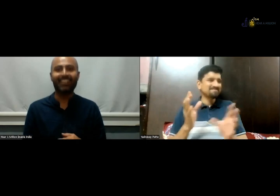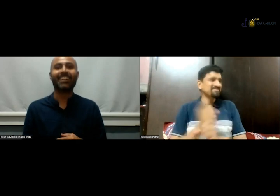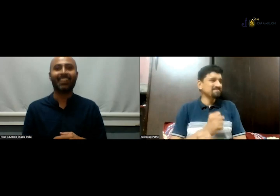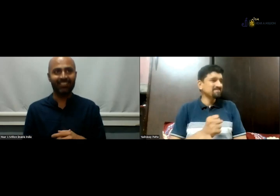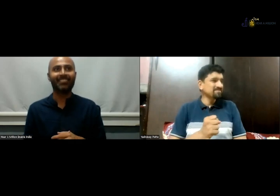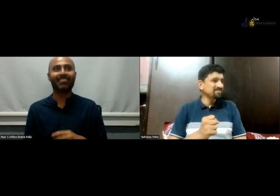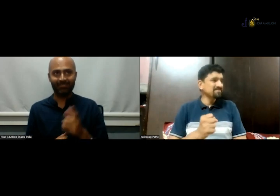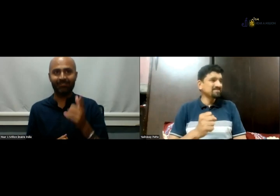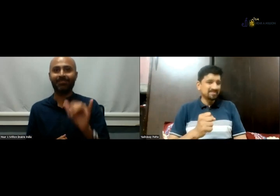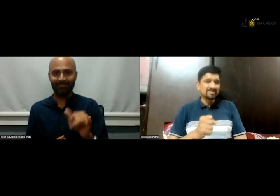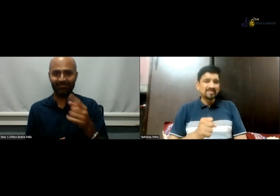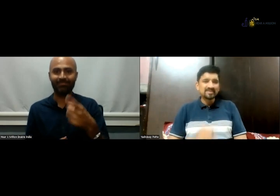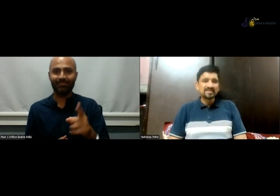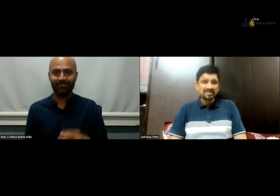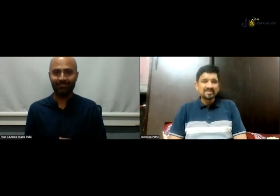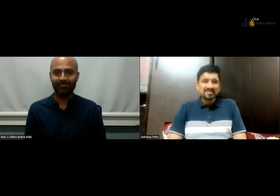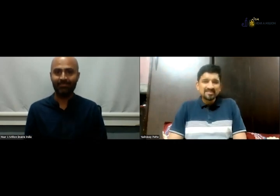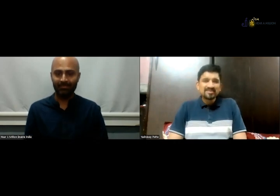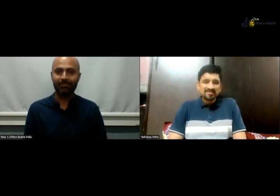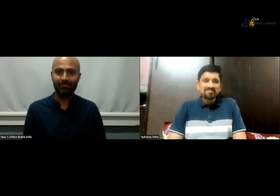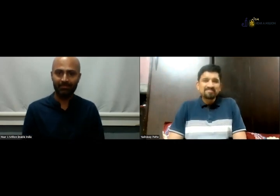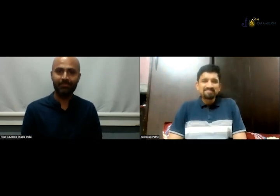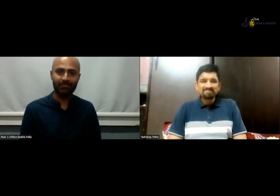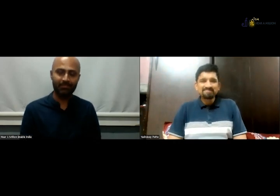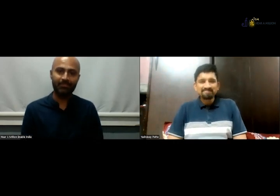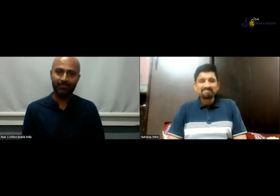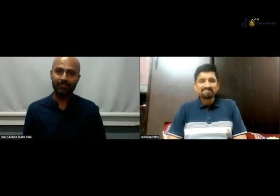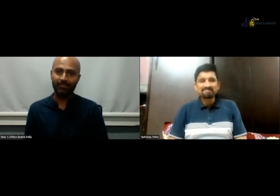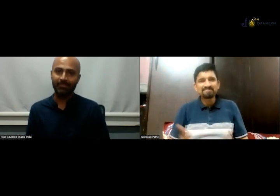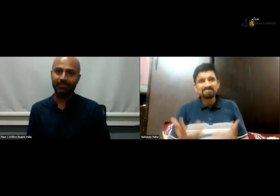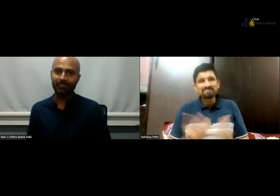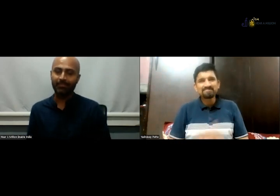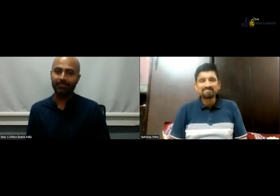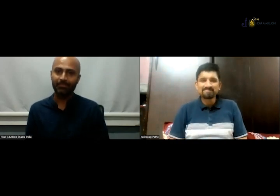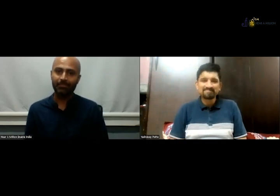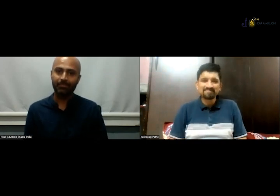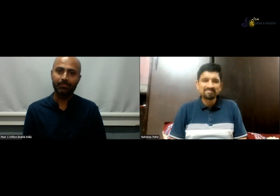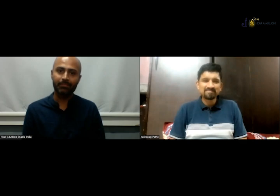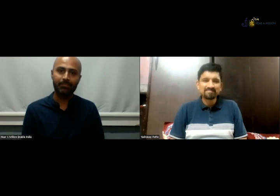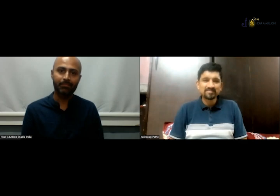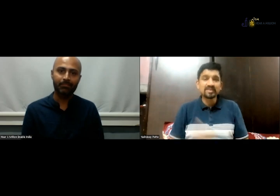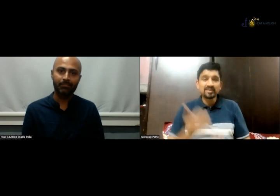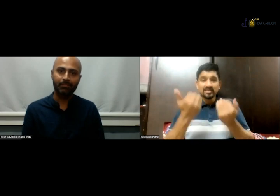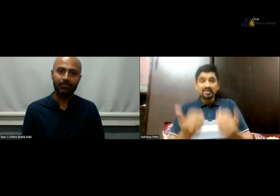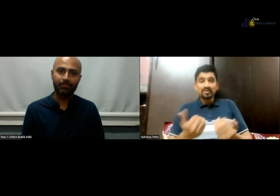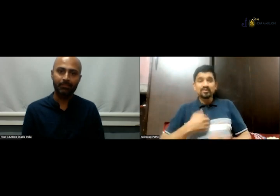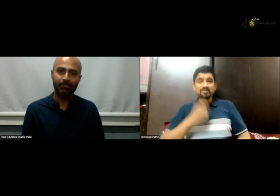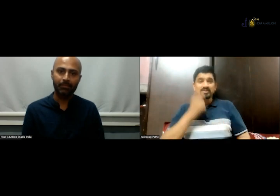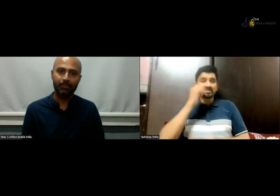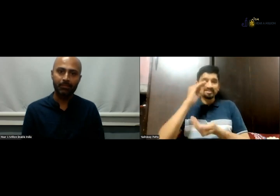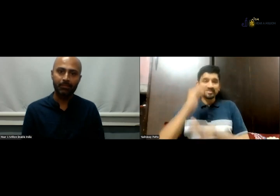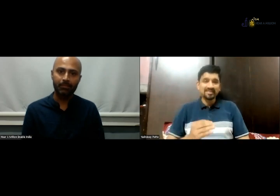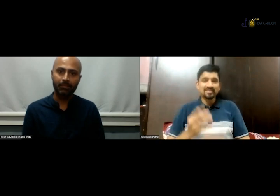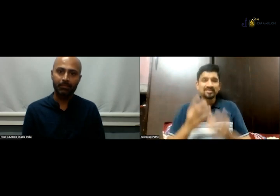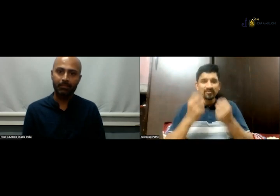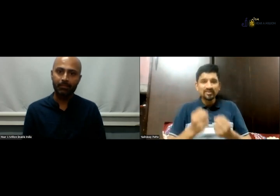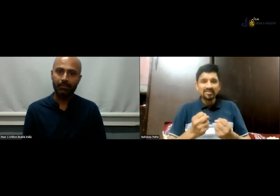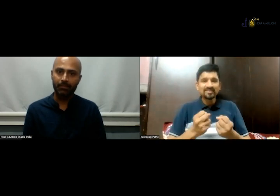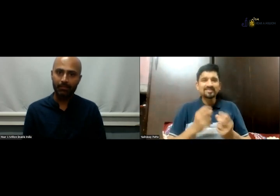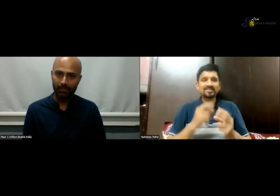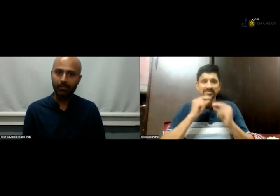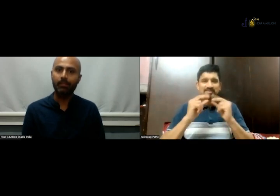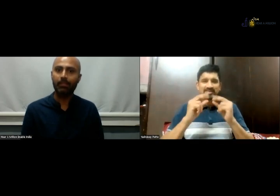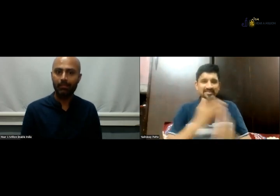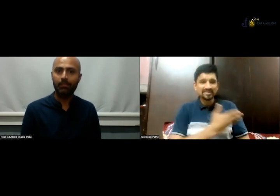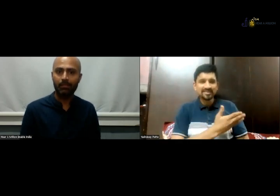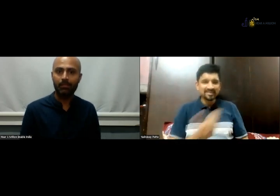in July. Yes, but we missed it. Yes, she was supposed to present in WFD conference.